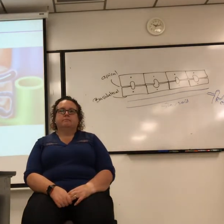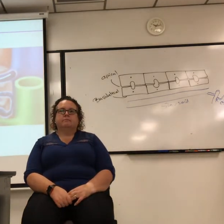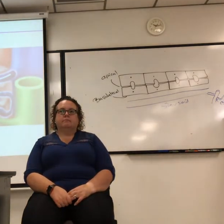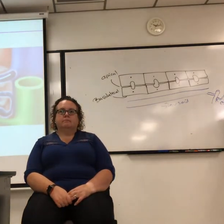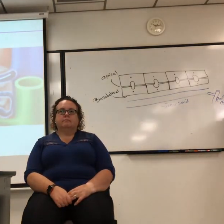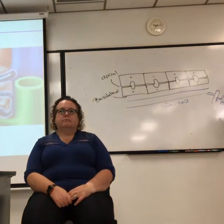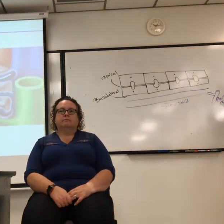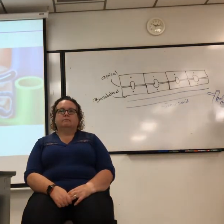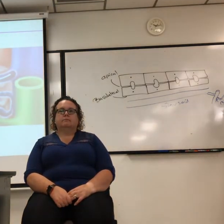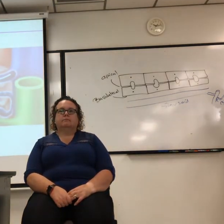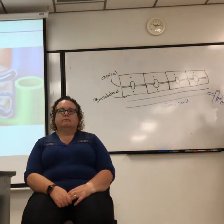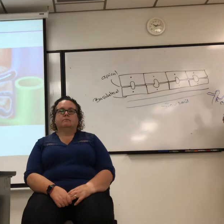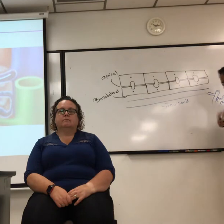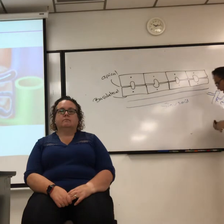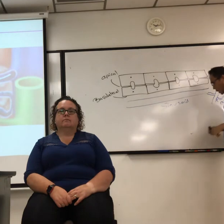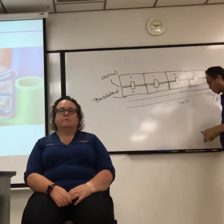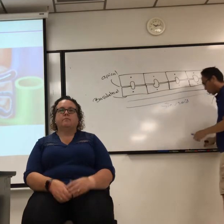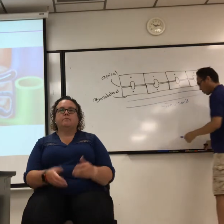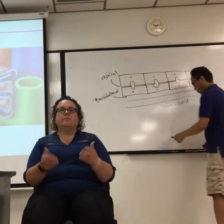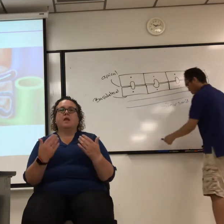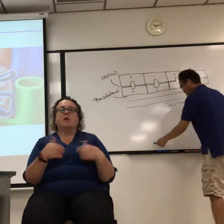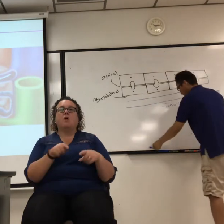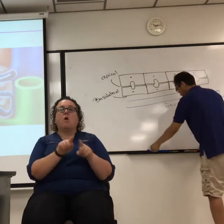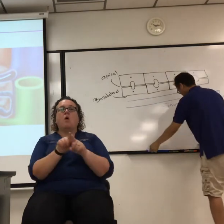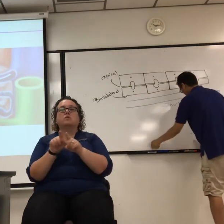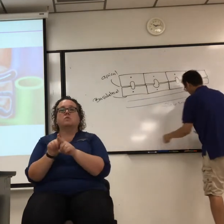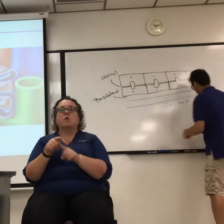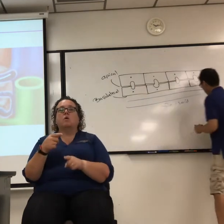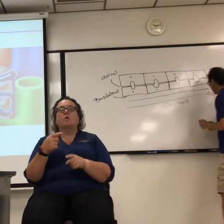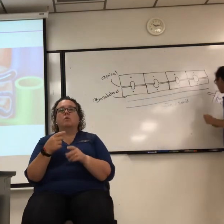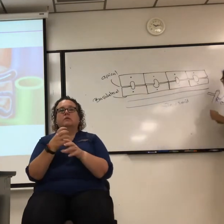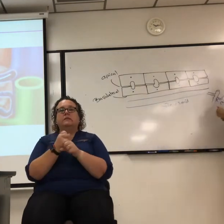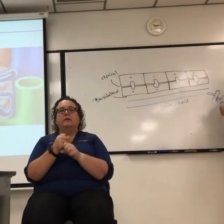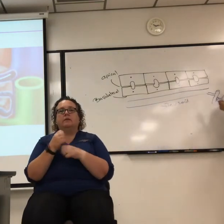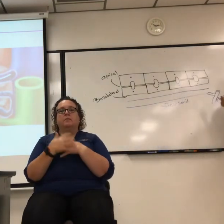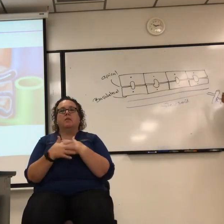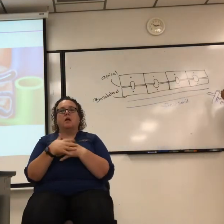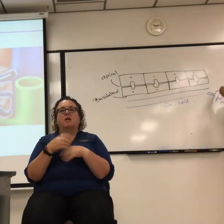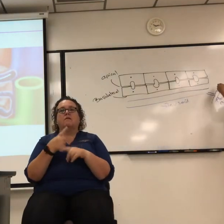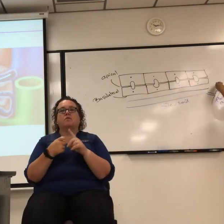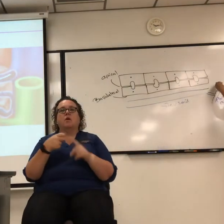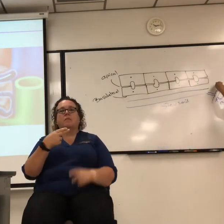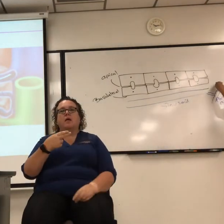And also receiving blood from hepatic artery or a branch of it.